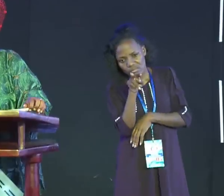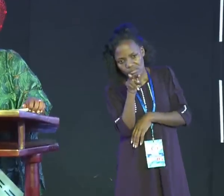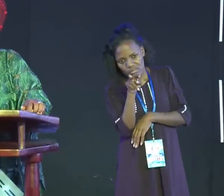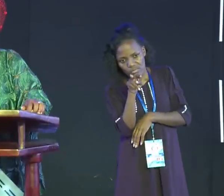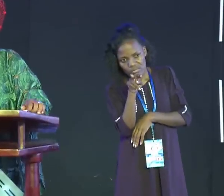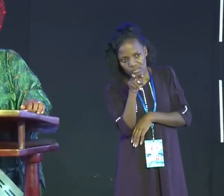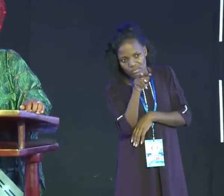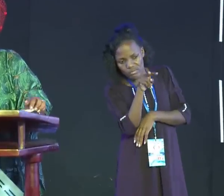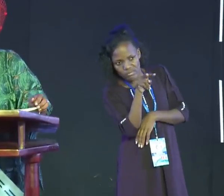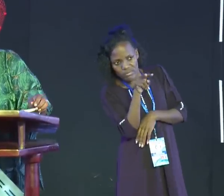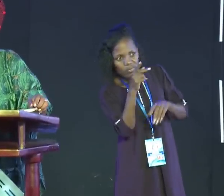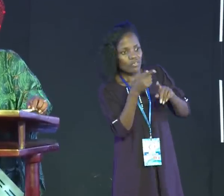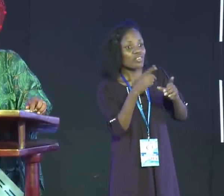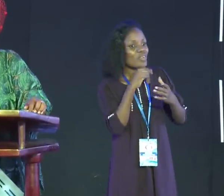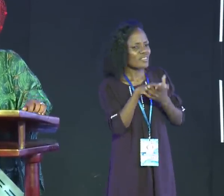from your husband.